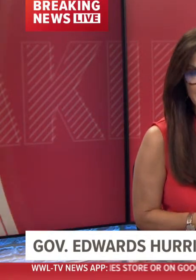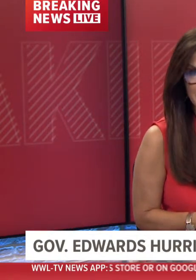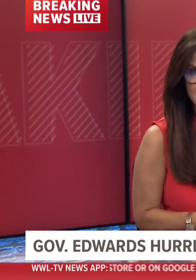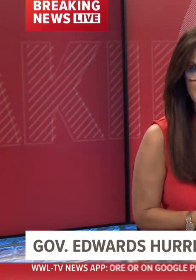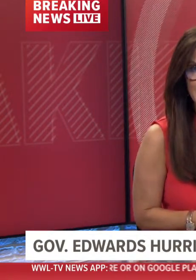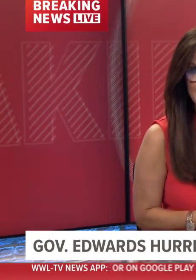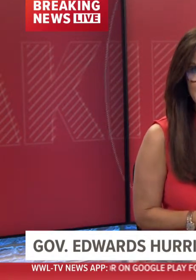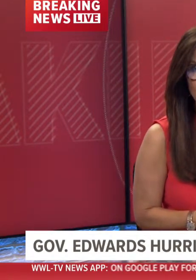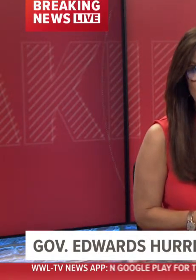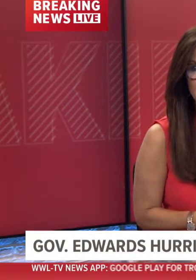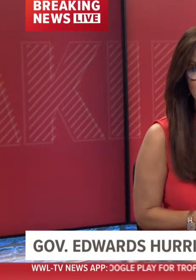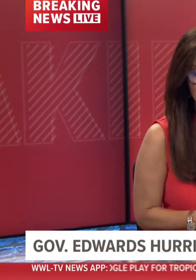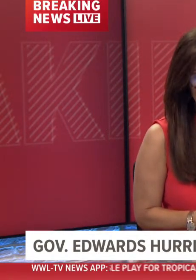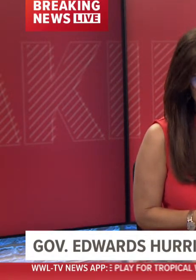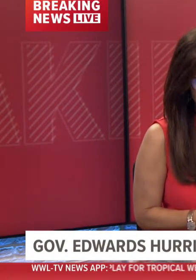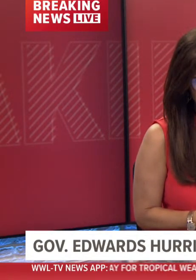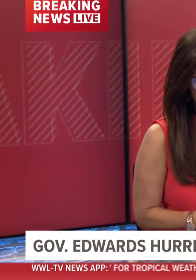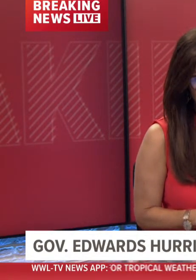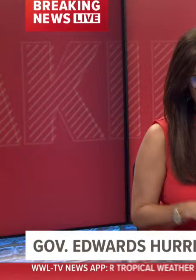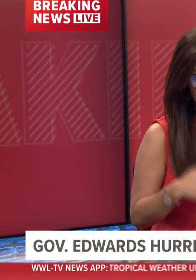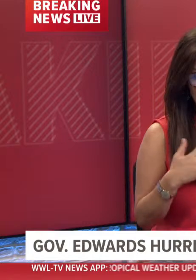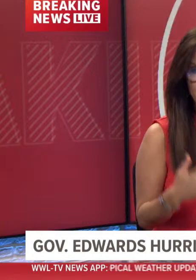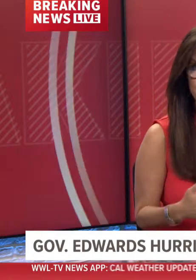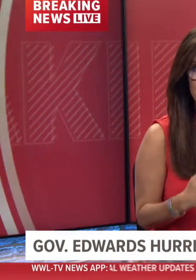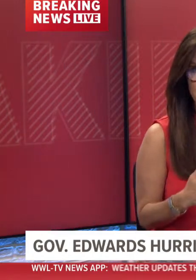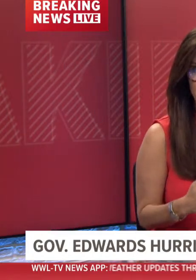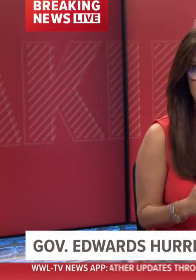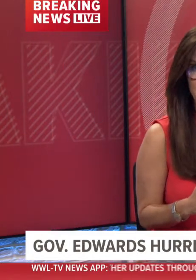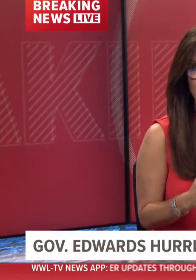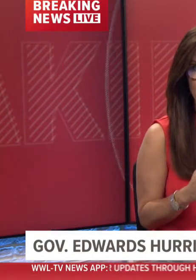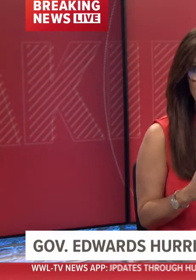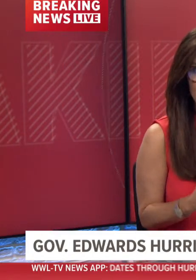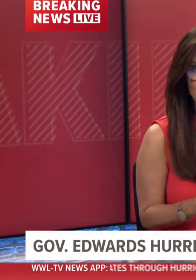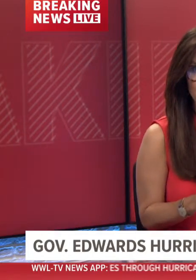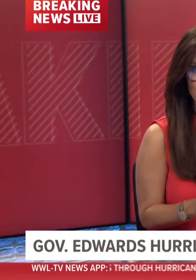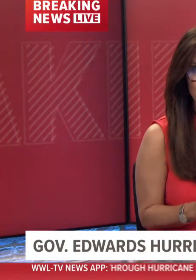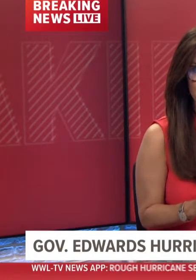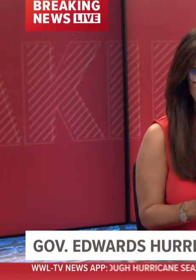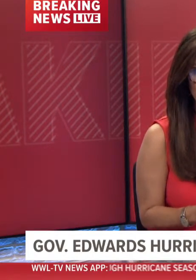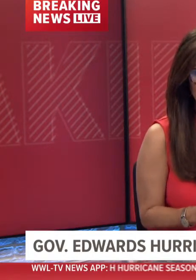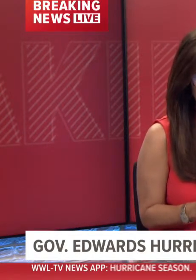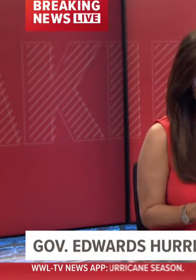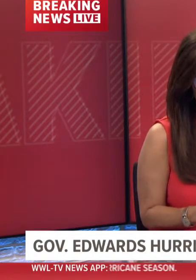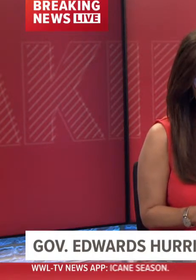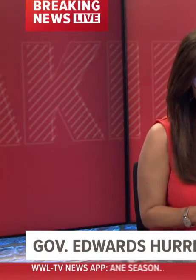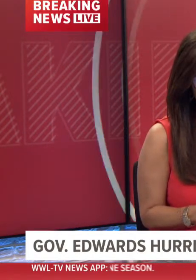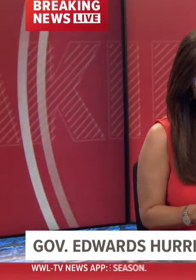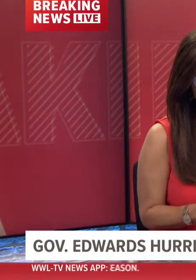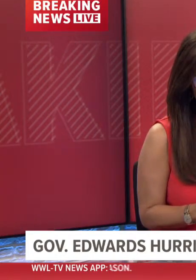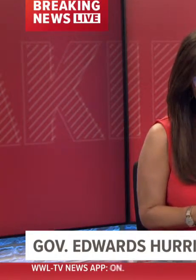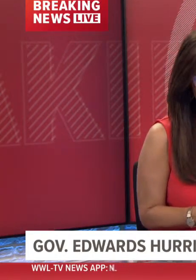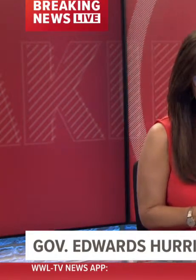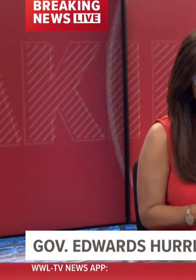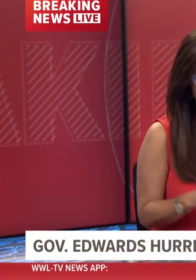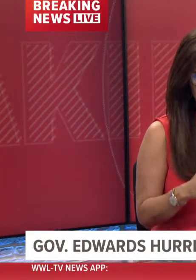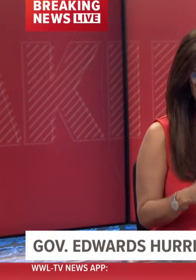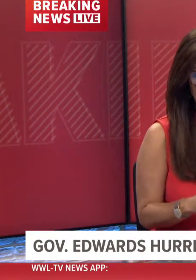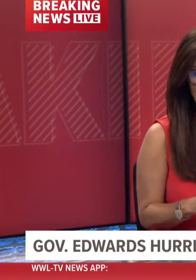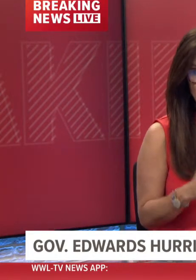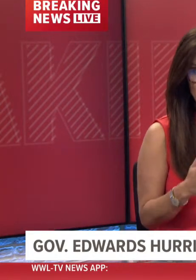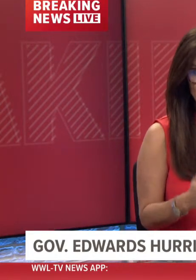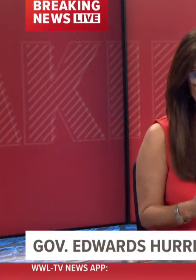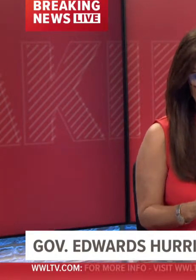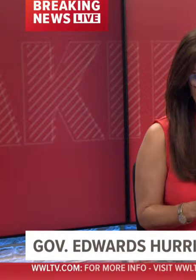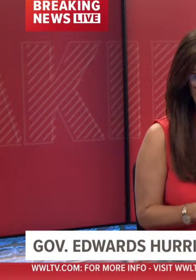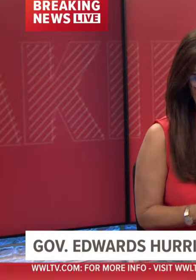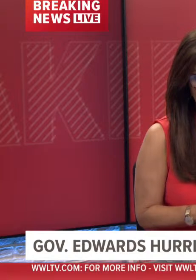for that, but he did say it did cause a lot of damage, and he ran through some of the things. Of utmost concern at this point, it sounds like it is a chlorine